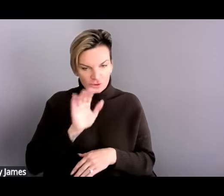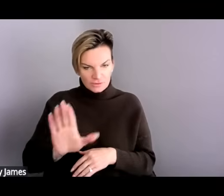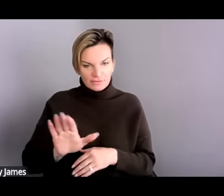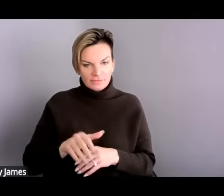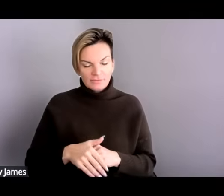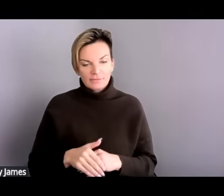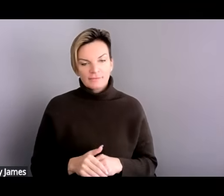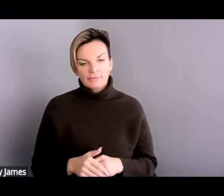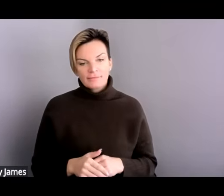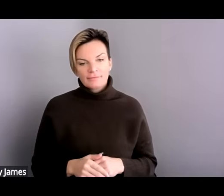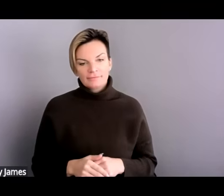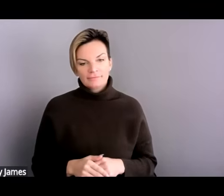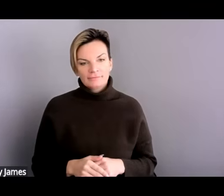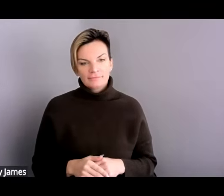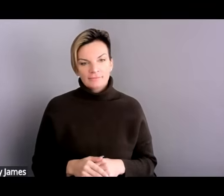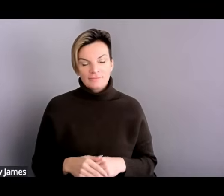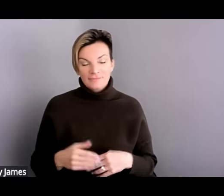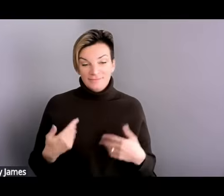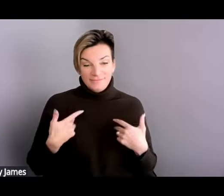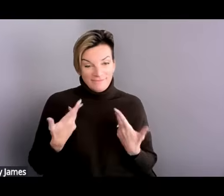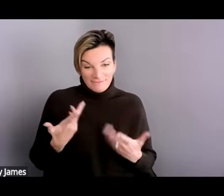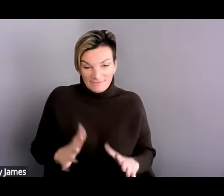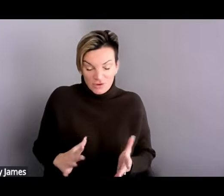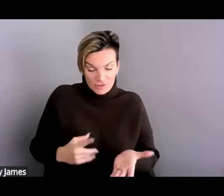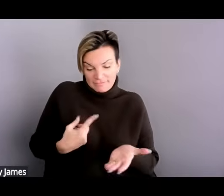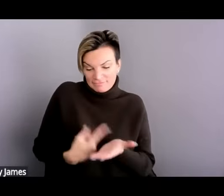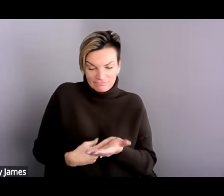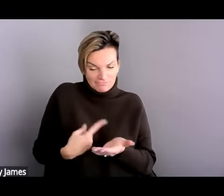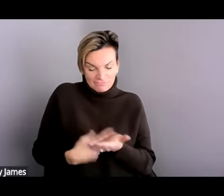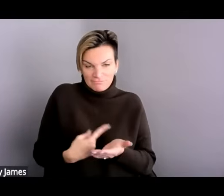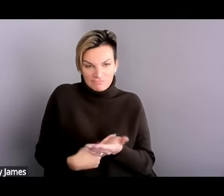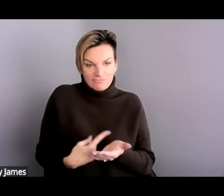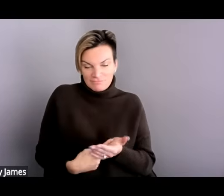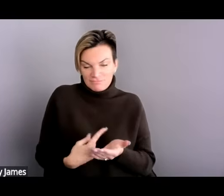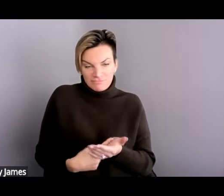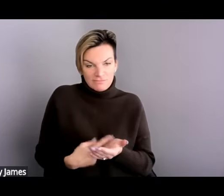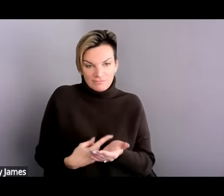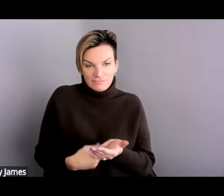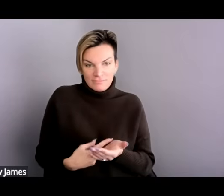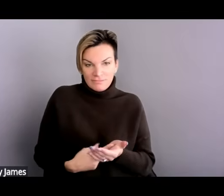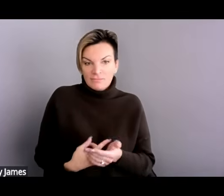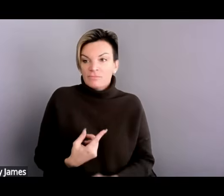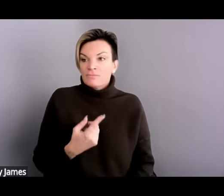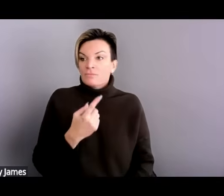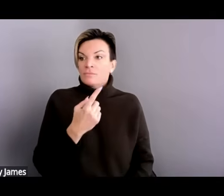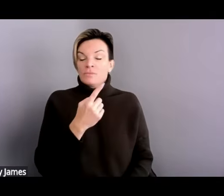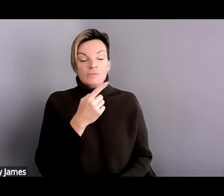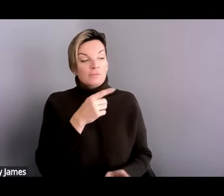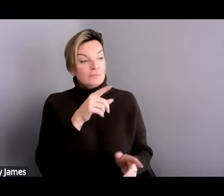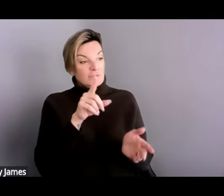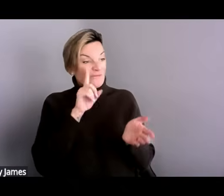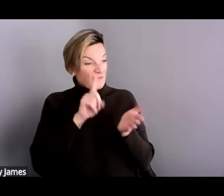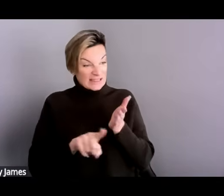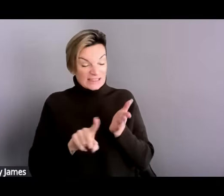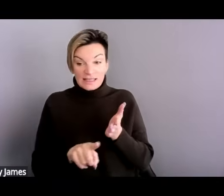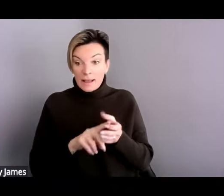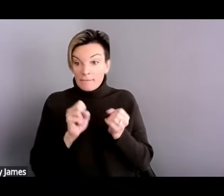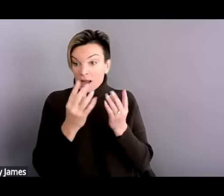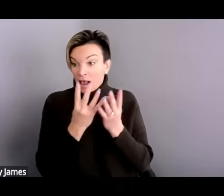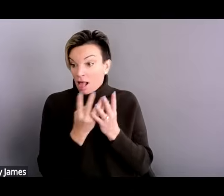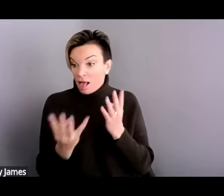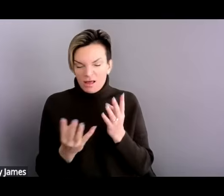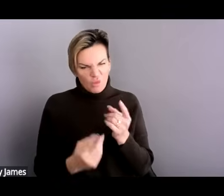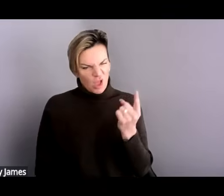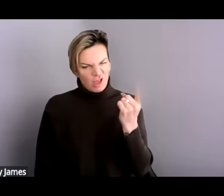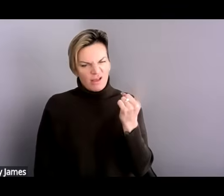We've already discussed here that there's really only been one situation where we've done an investigation. Is that, everybody's on board with that?